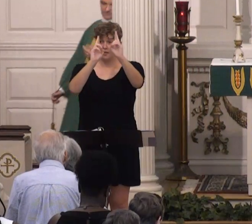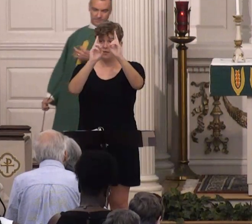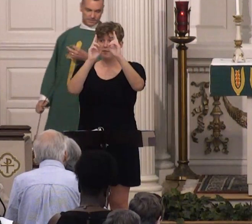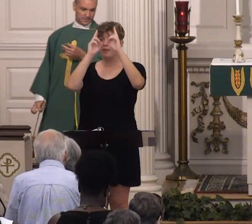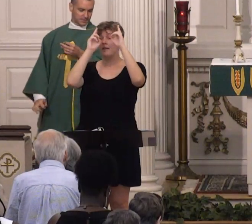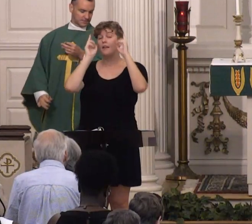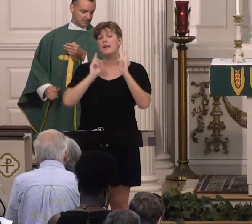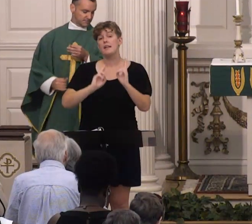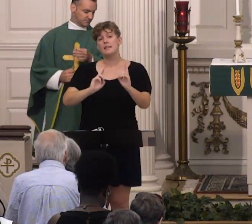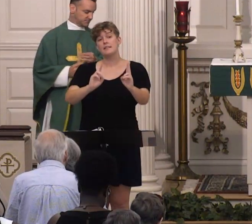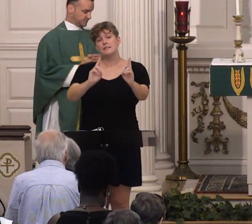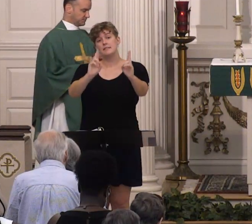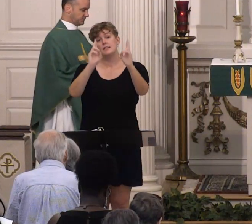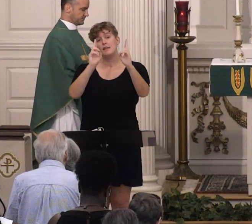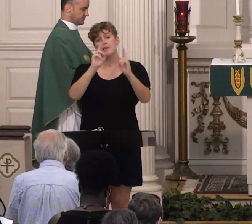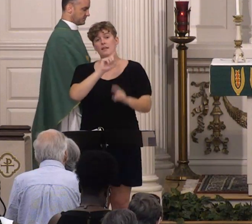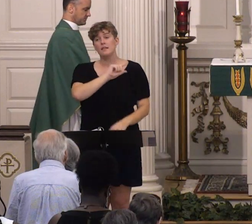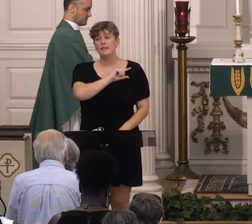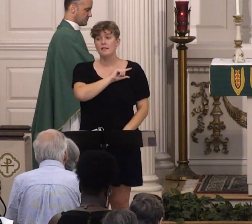Salve,